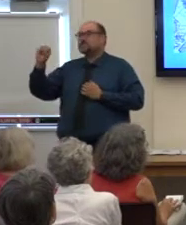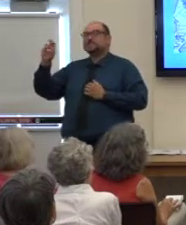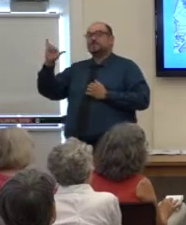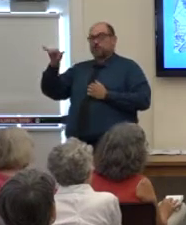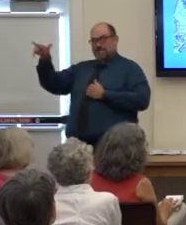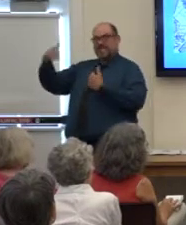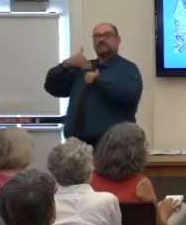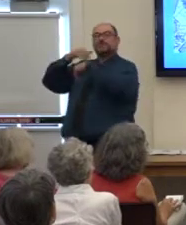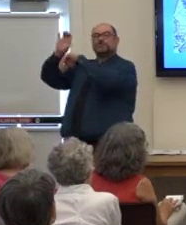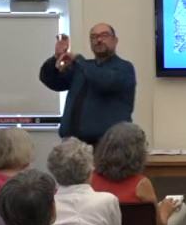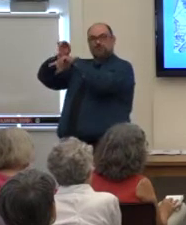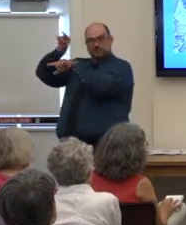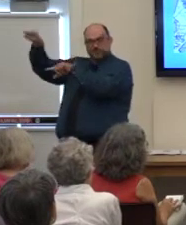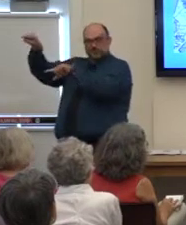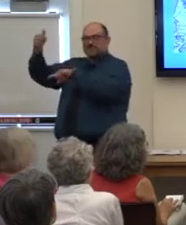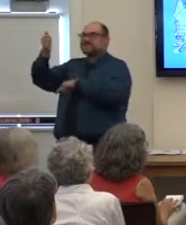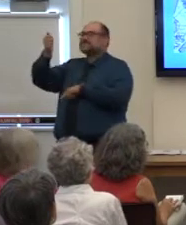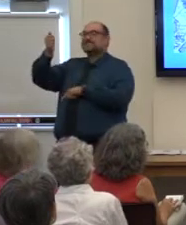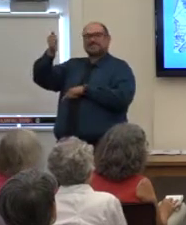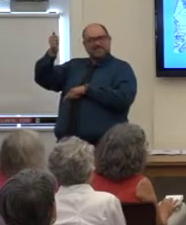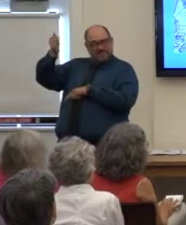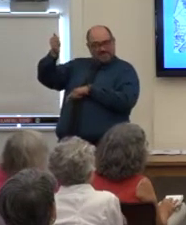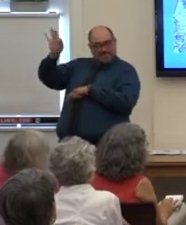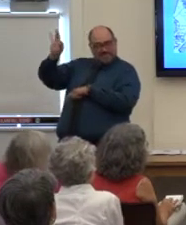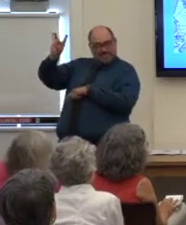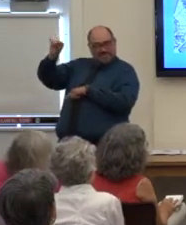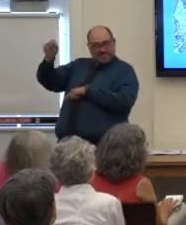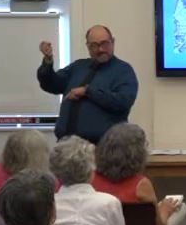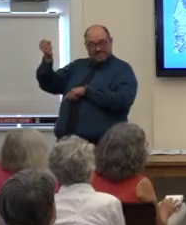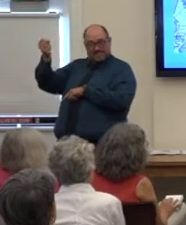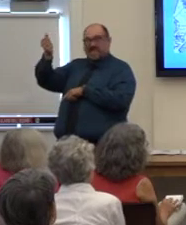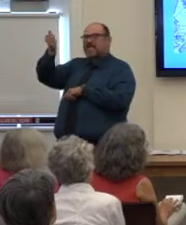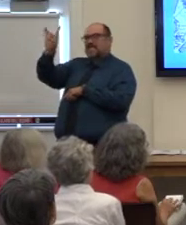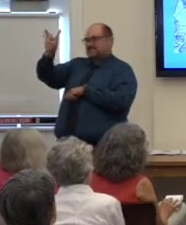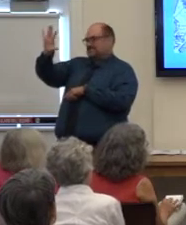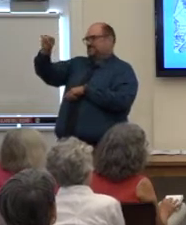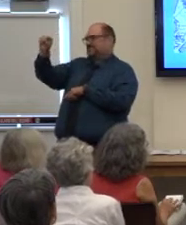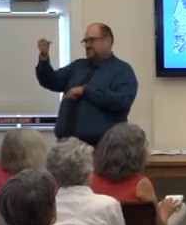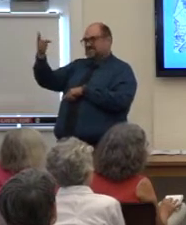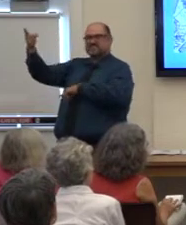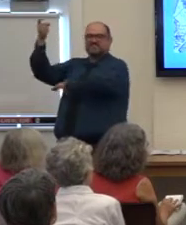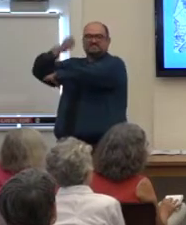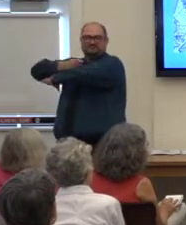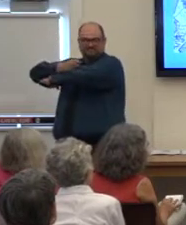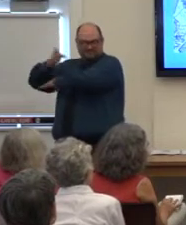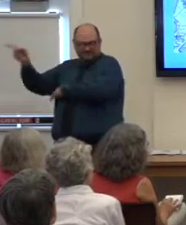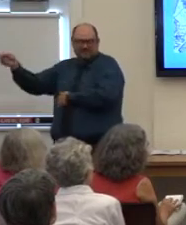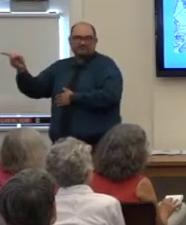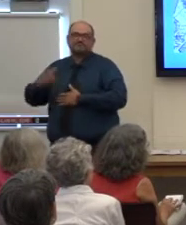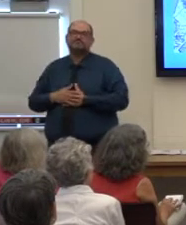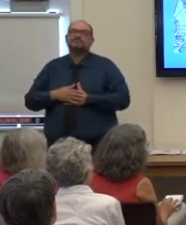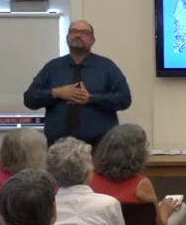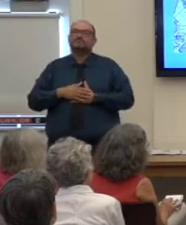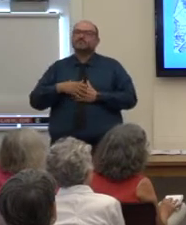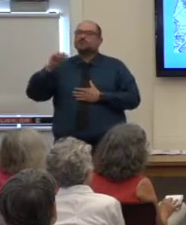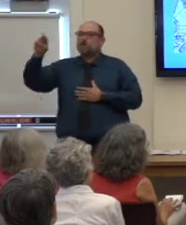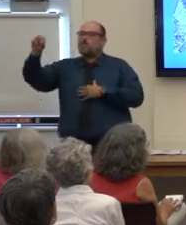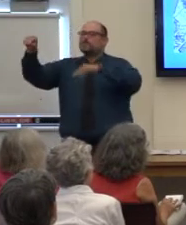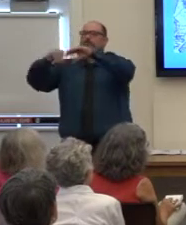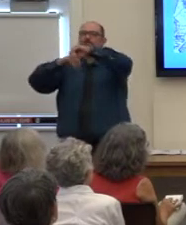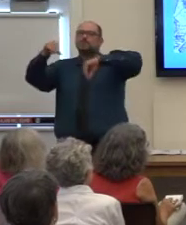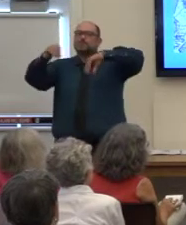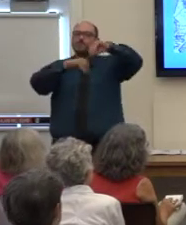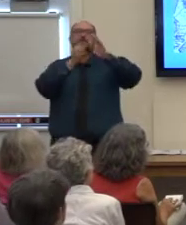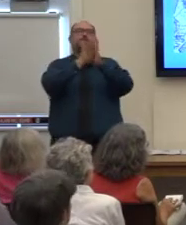Its parishioners gone to be Baptists and Methodists. The Methodist Church was here as well. Two general stores, the